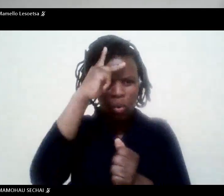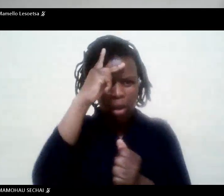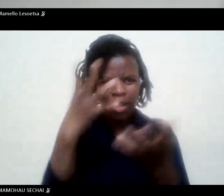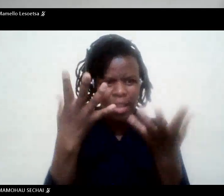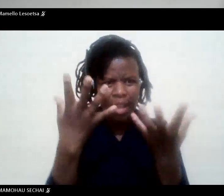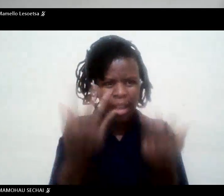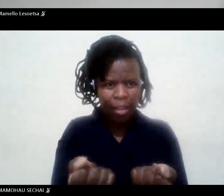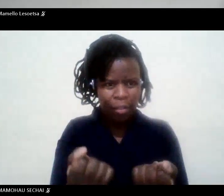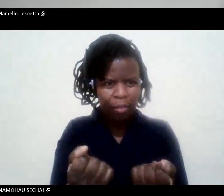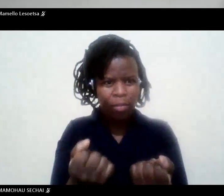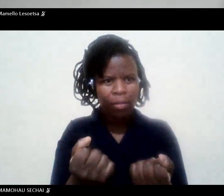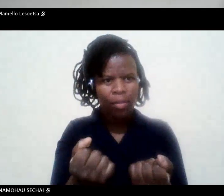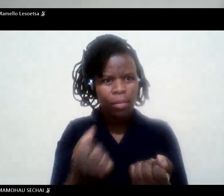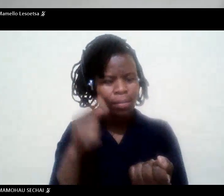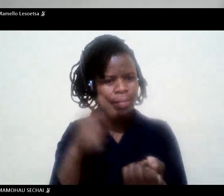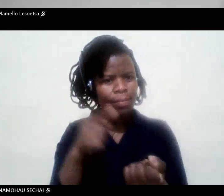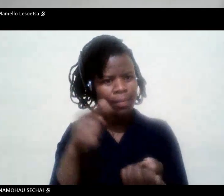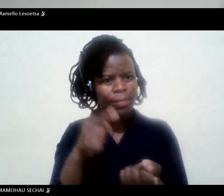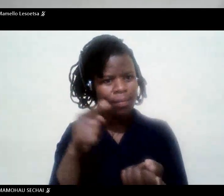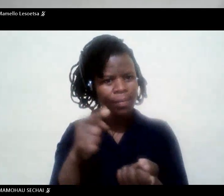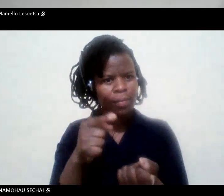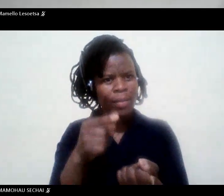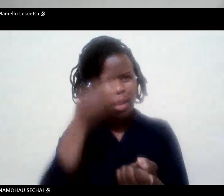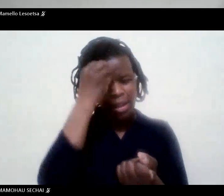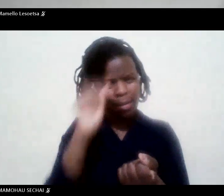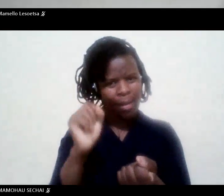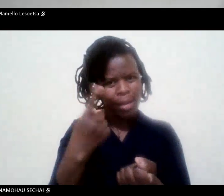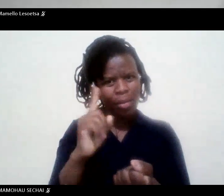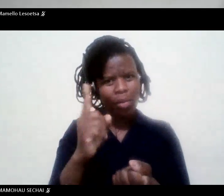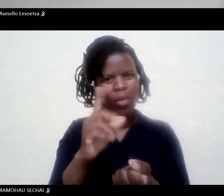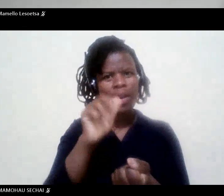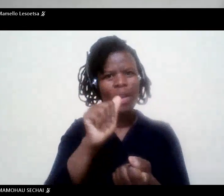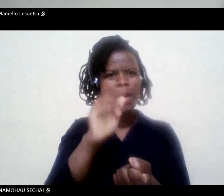okay, first of all, Afikile is talking about,